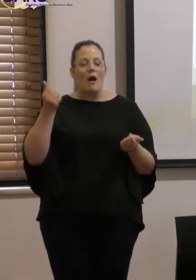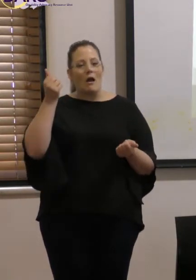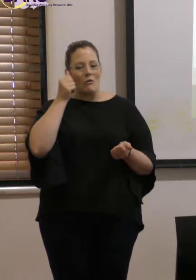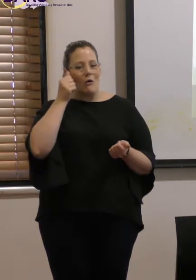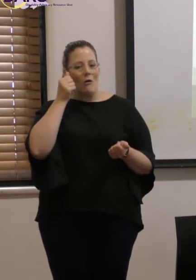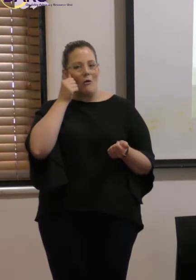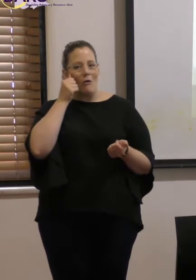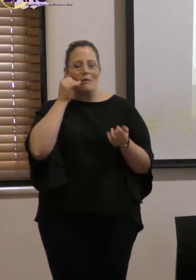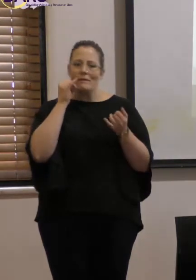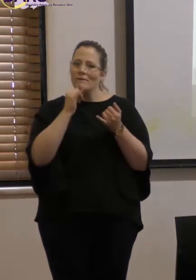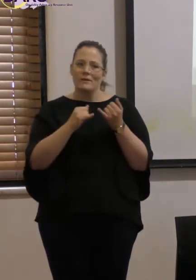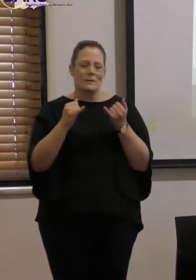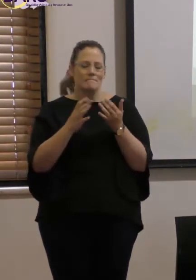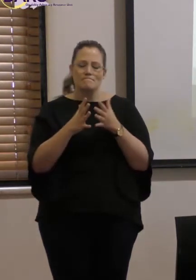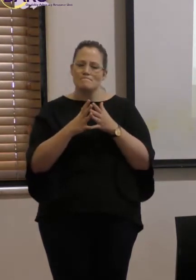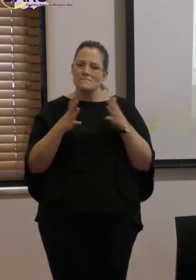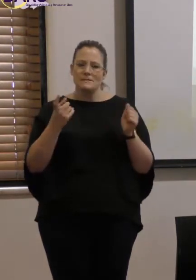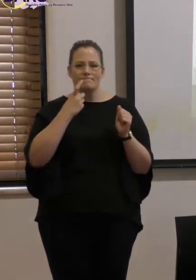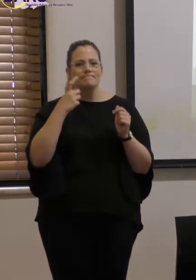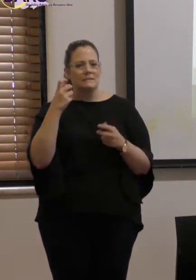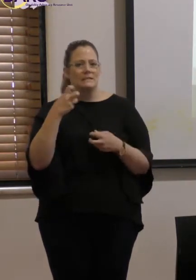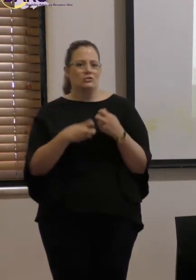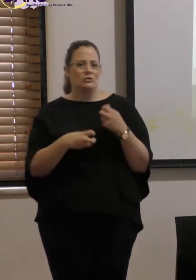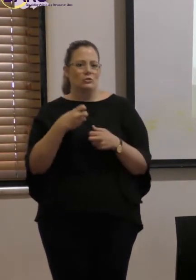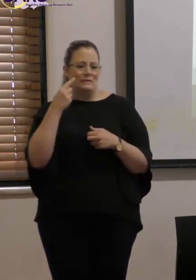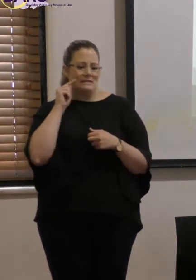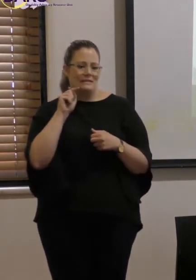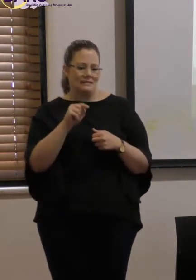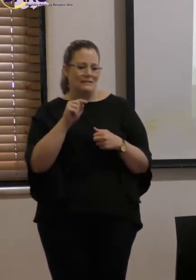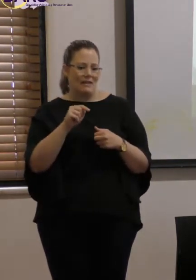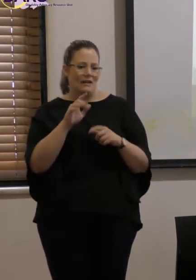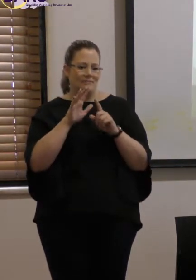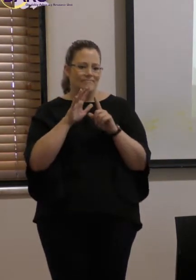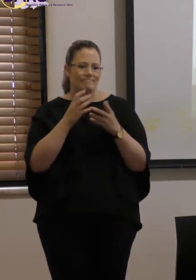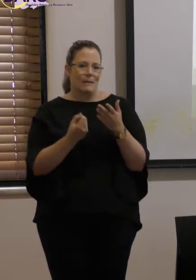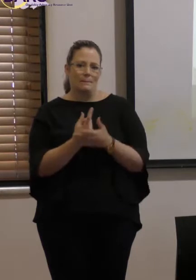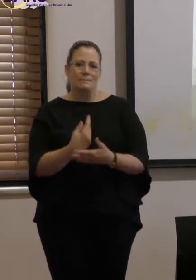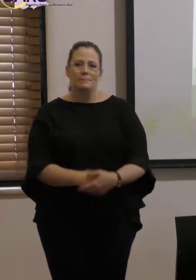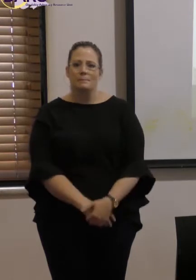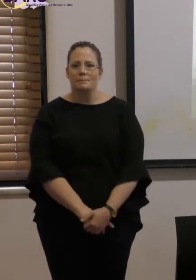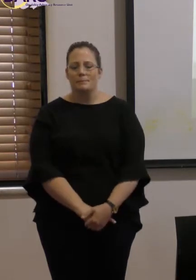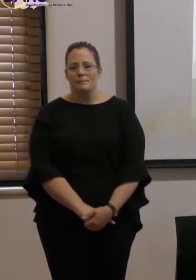very significant issue that we're seeing this type of discrepancy.